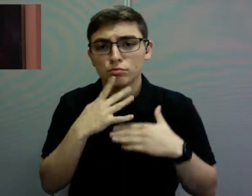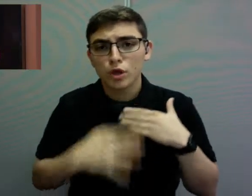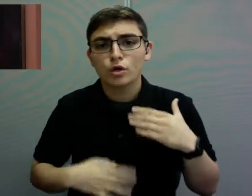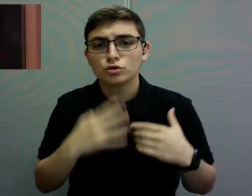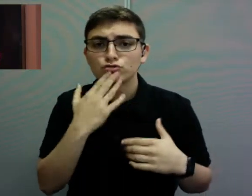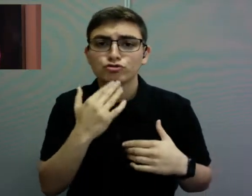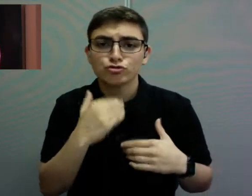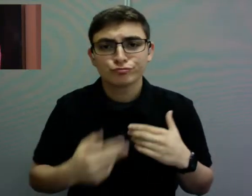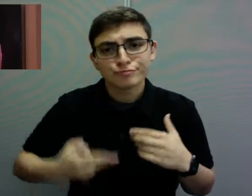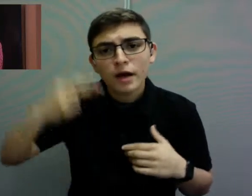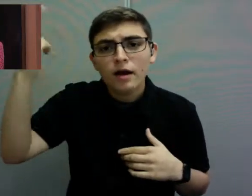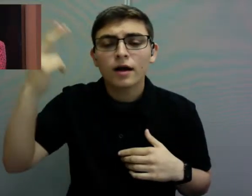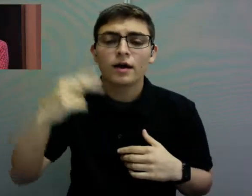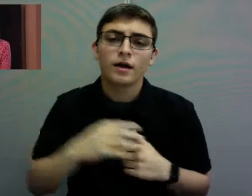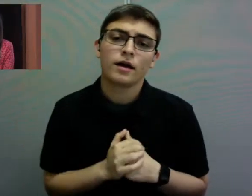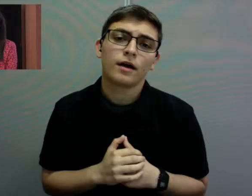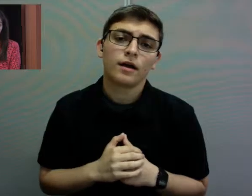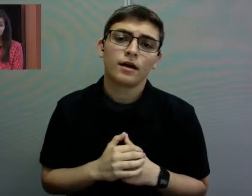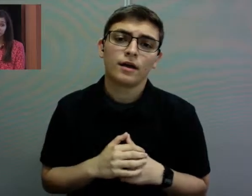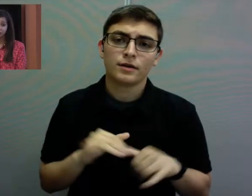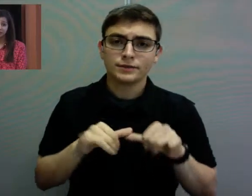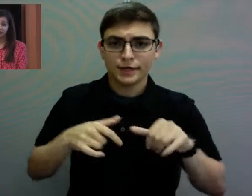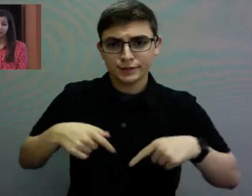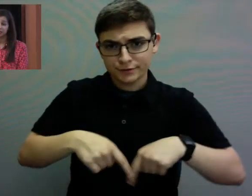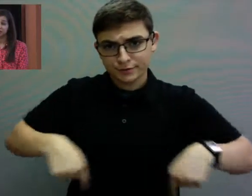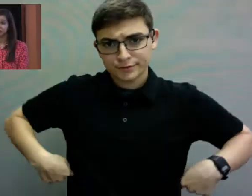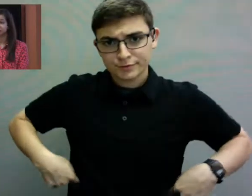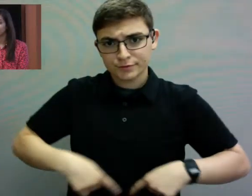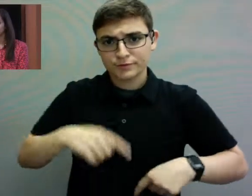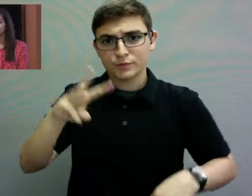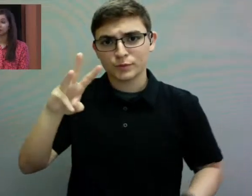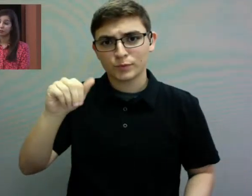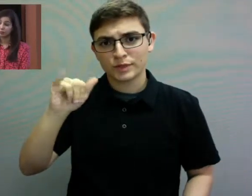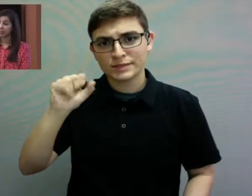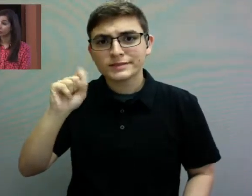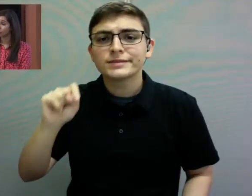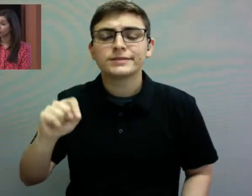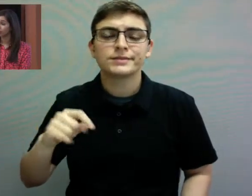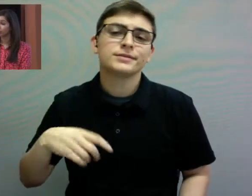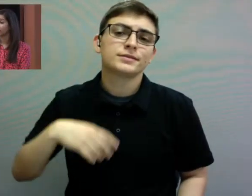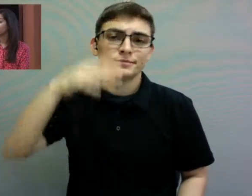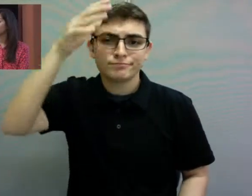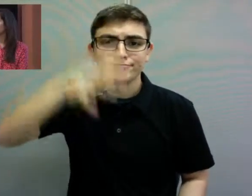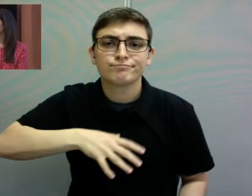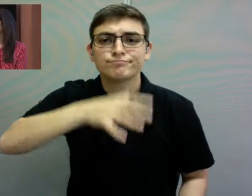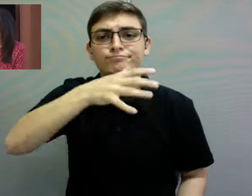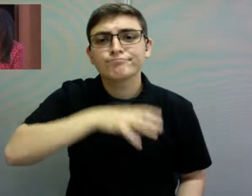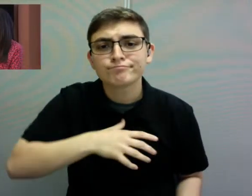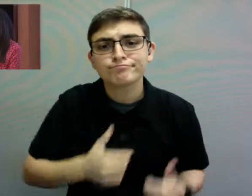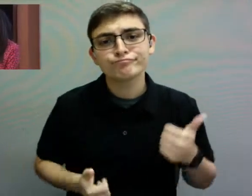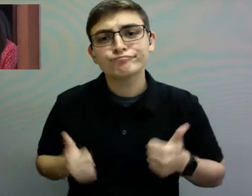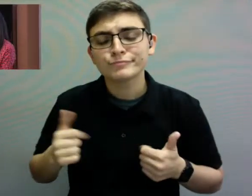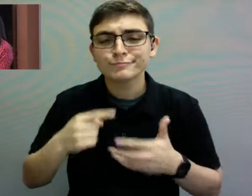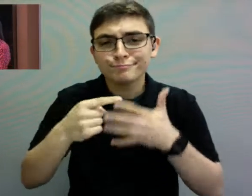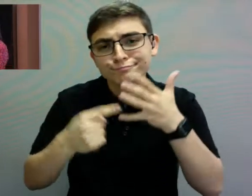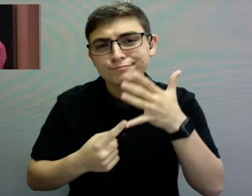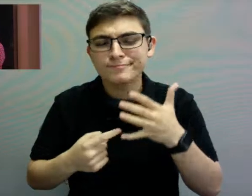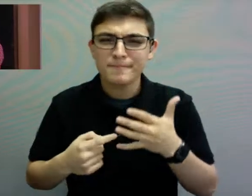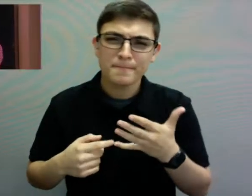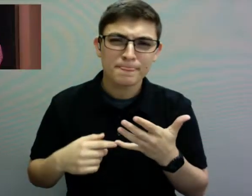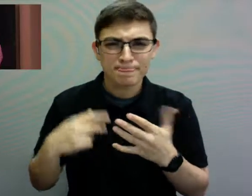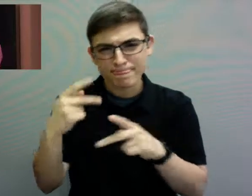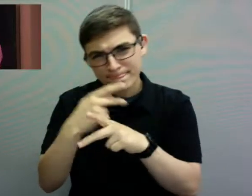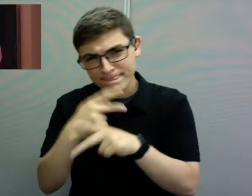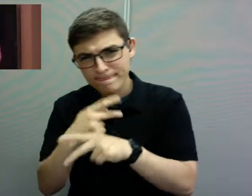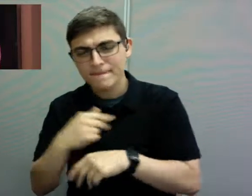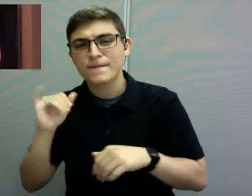certain cholesterol levels, how big your waist circumference is, depending on if you're a man or a woman, and some other factors that put you